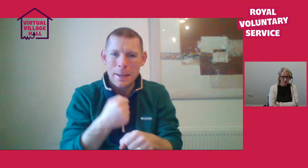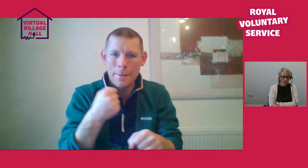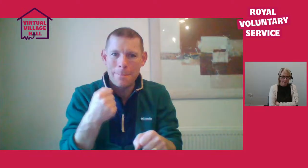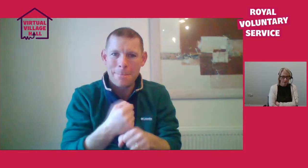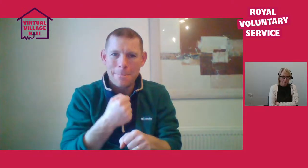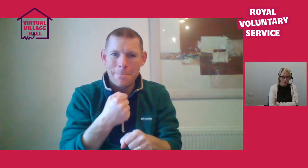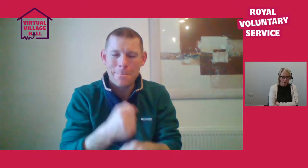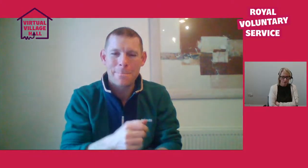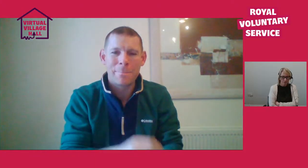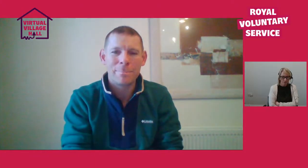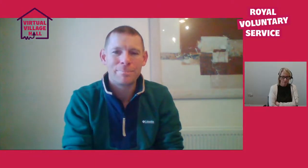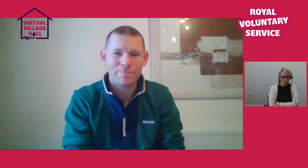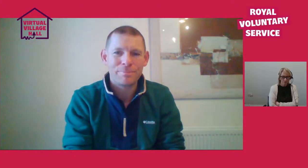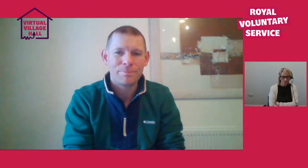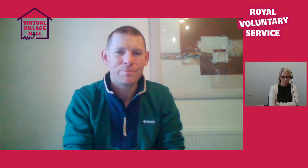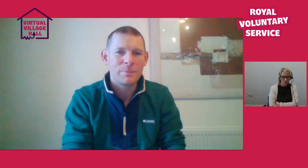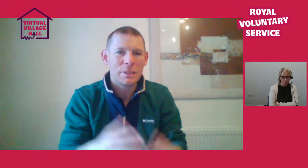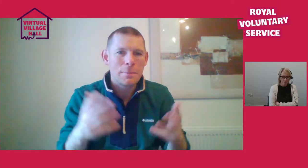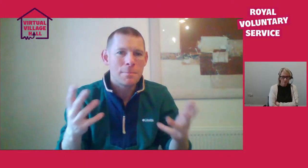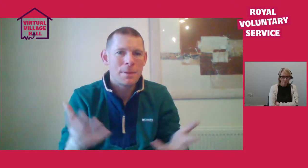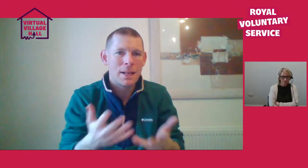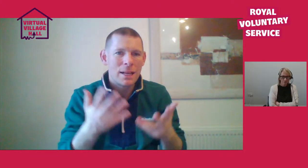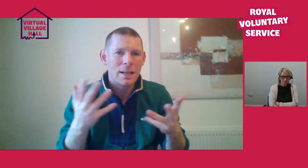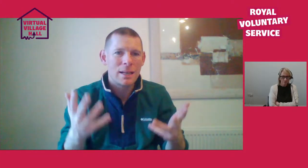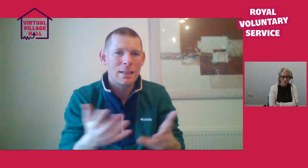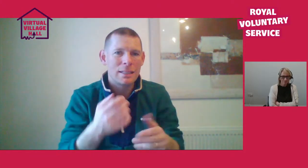And playing games.